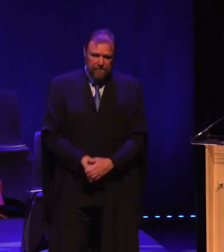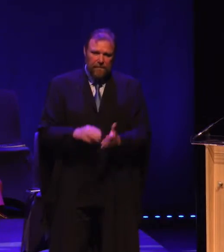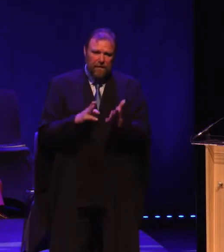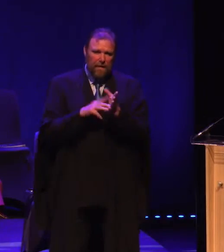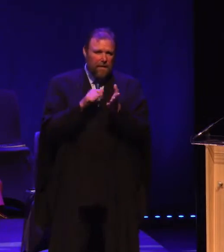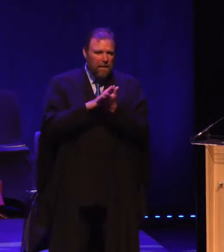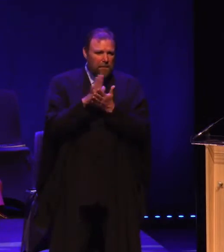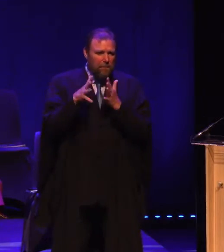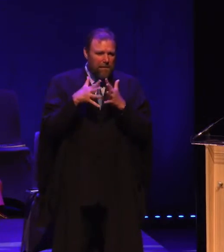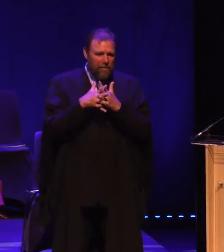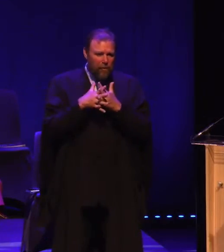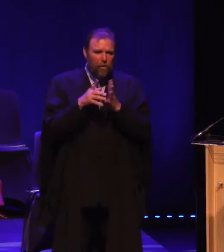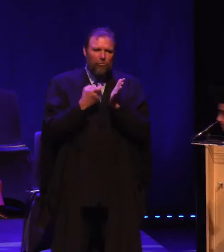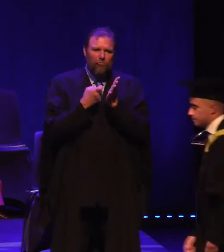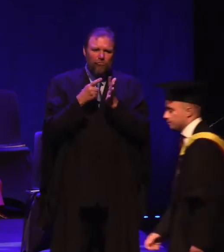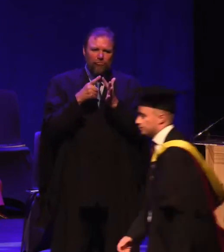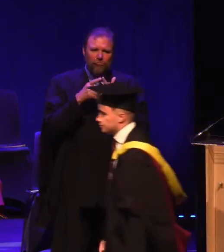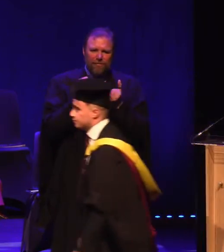Matthew Reese.